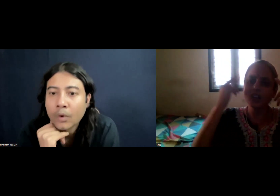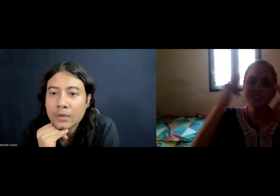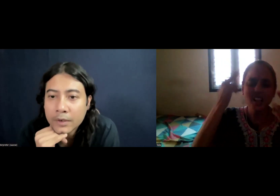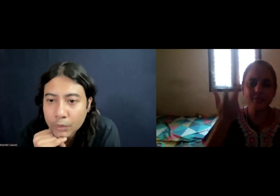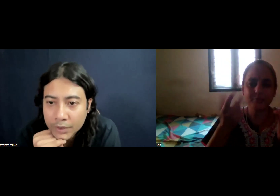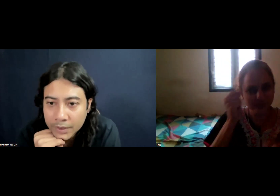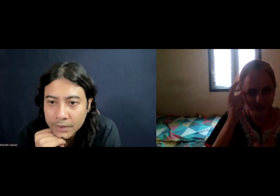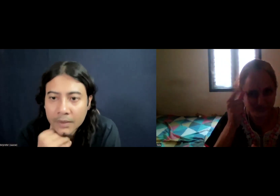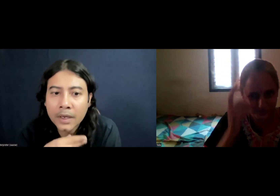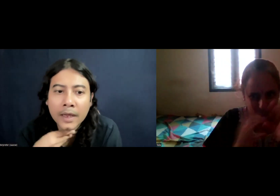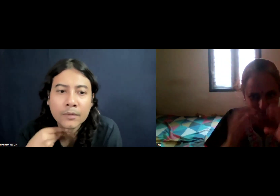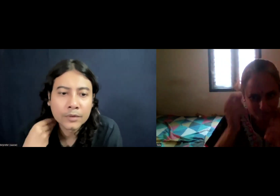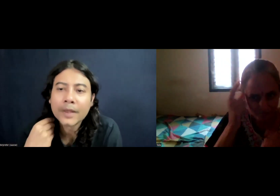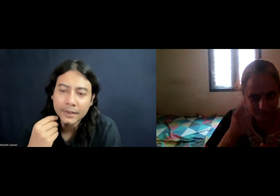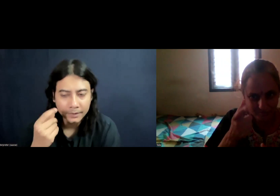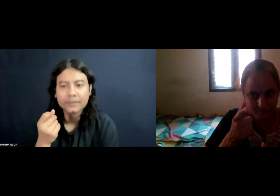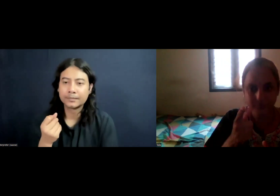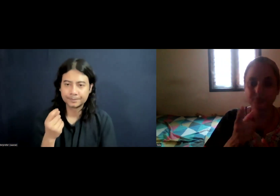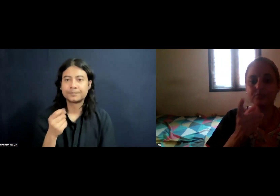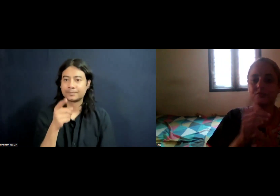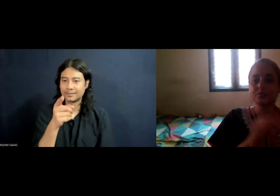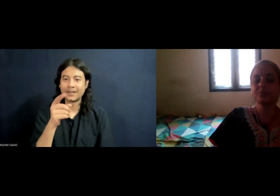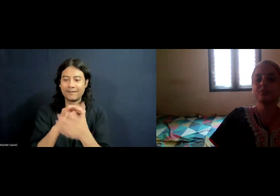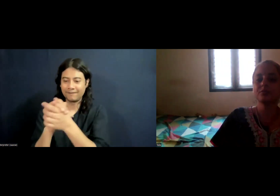yeah, was a devotee and was wearing.